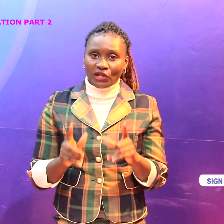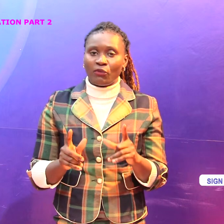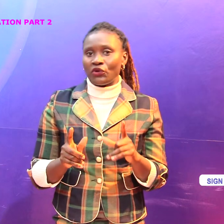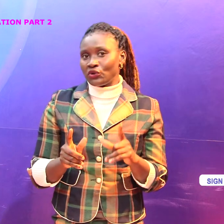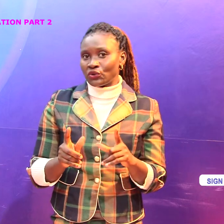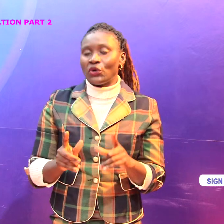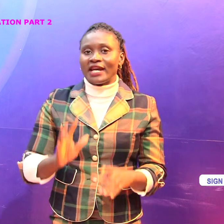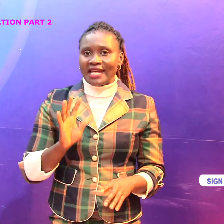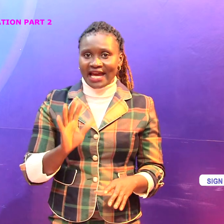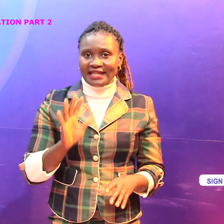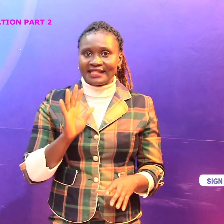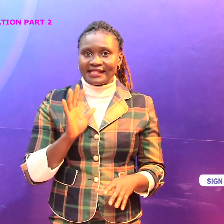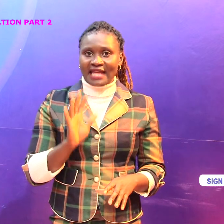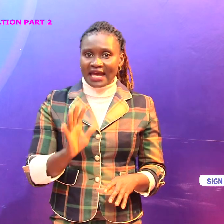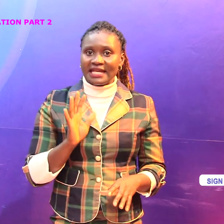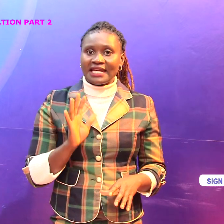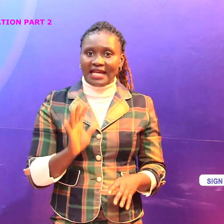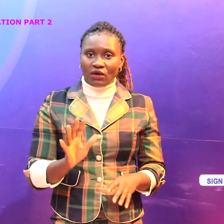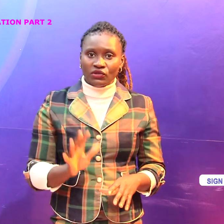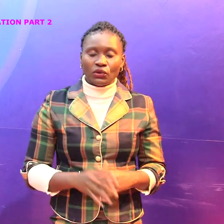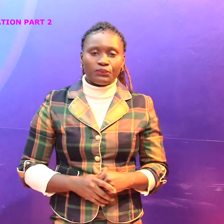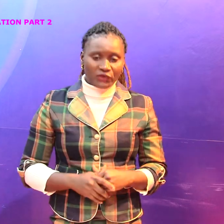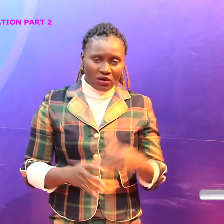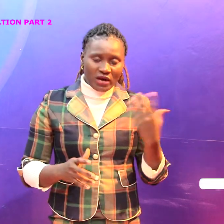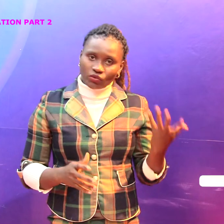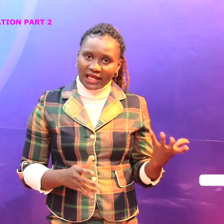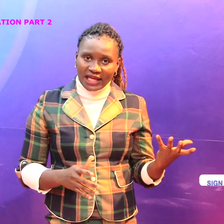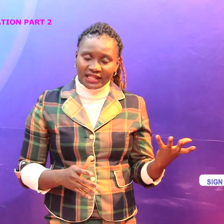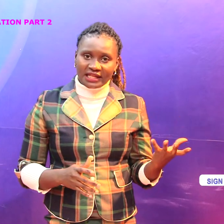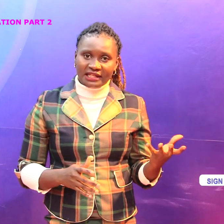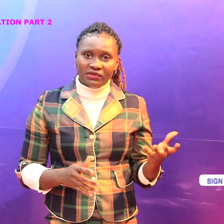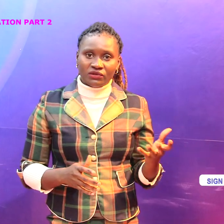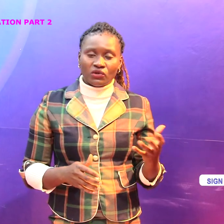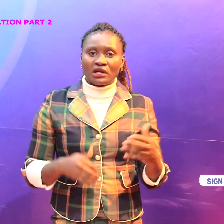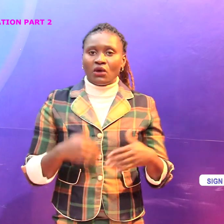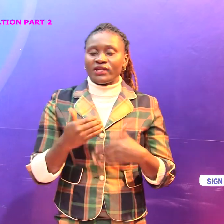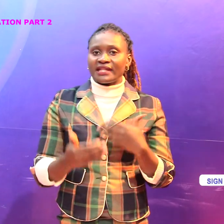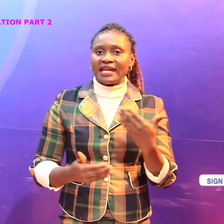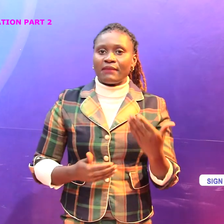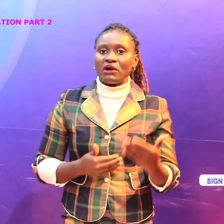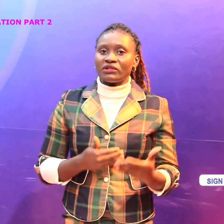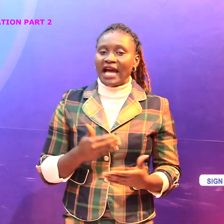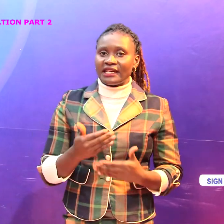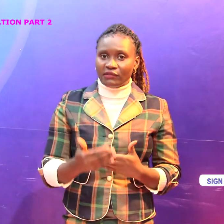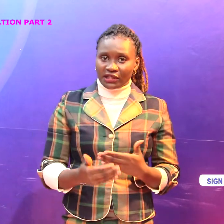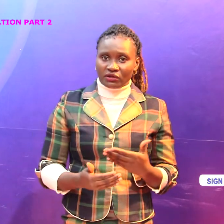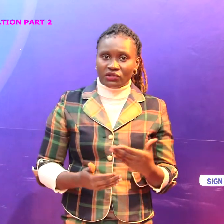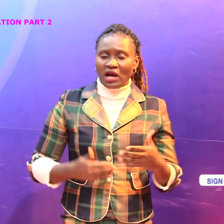sharp for you to learn sign language. So what we learned in administration, we signed about administration. How